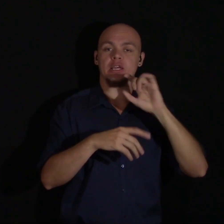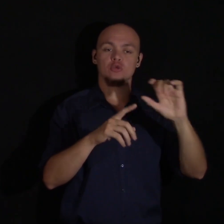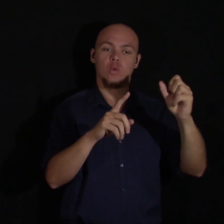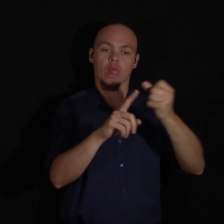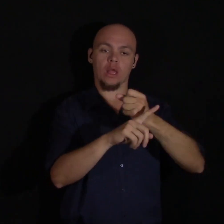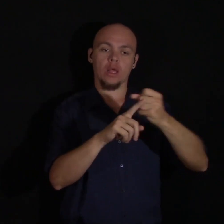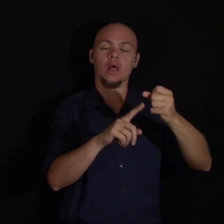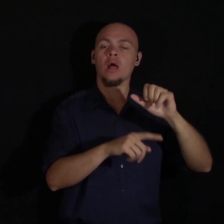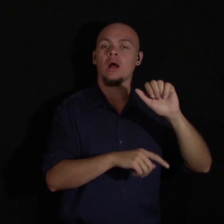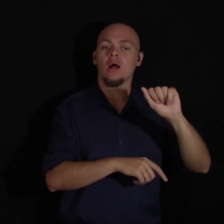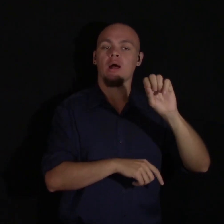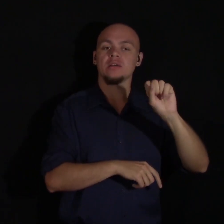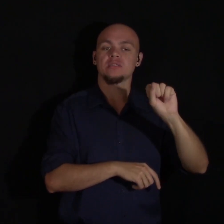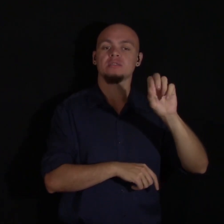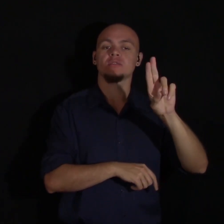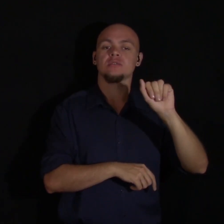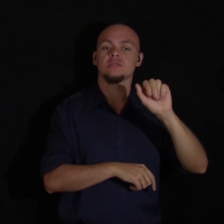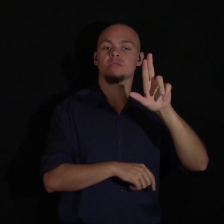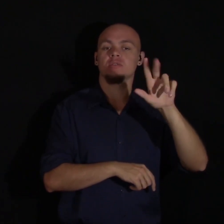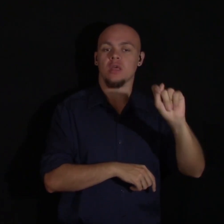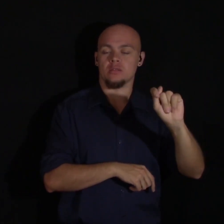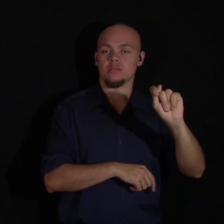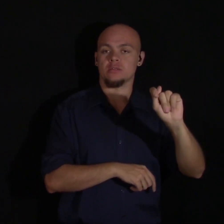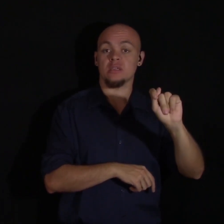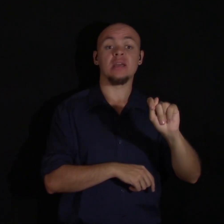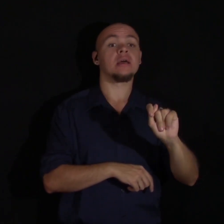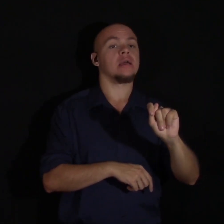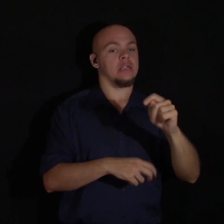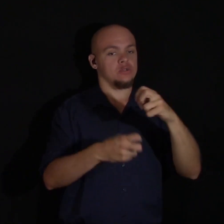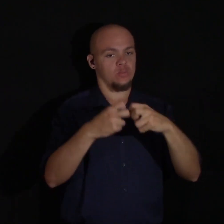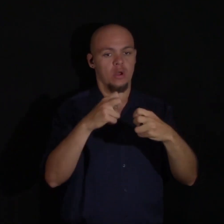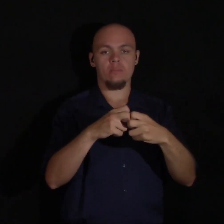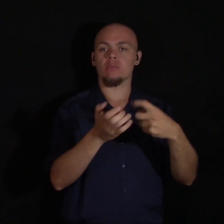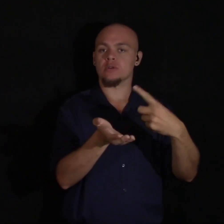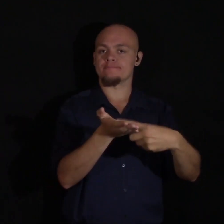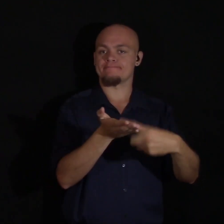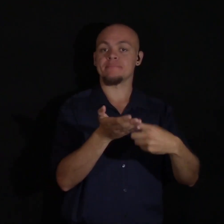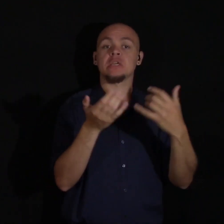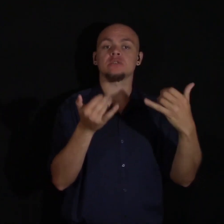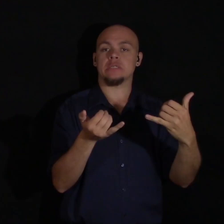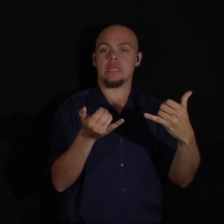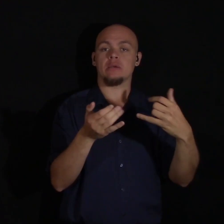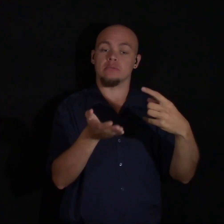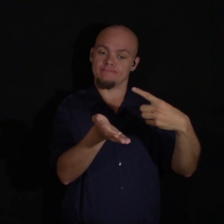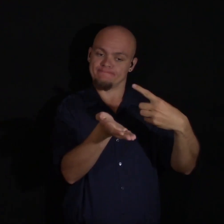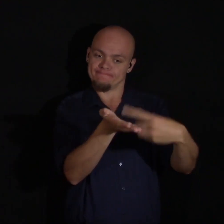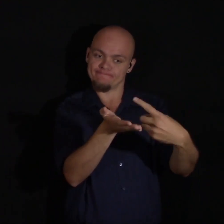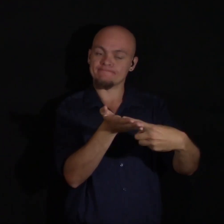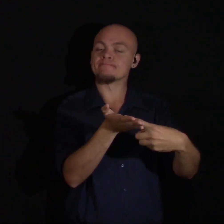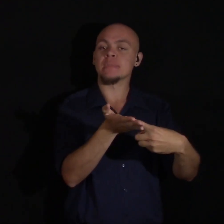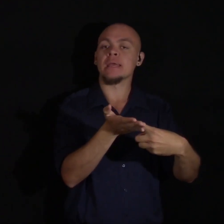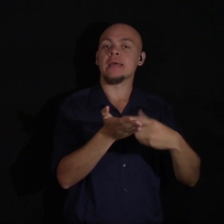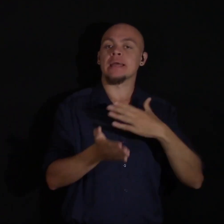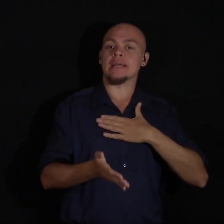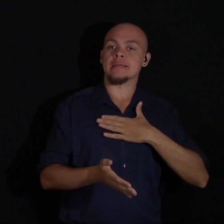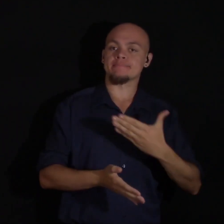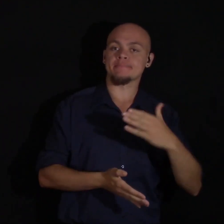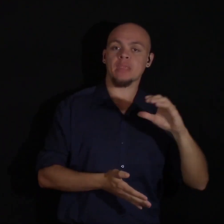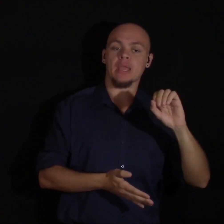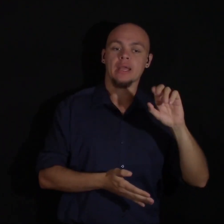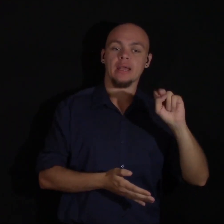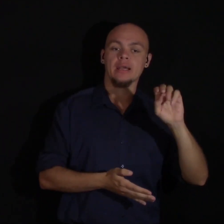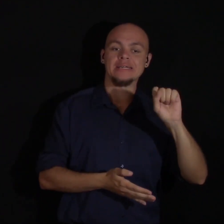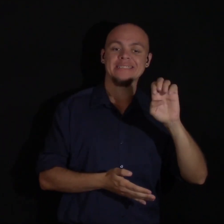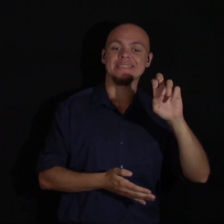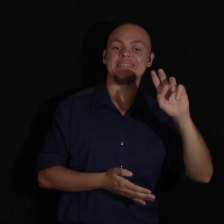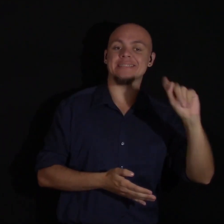talk about it. Today, I want to talk to you about consent, coercion, and sexual violence, and give you all